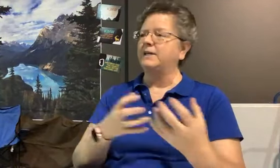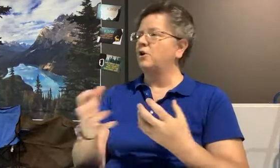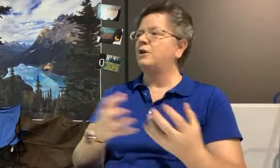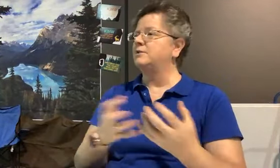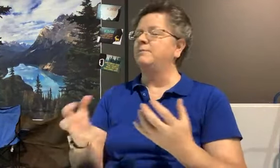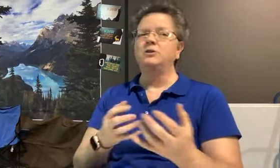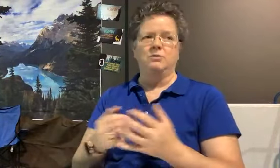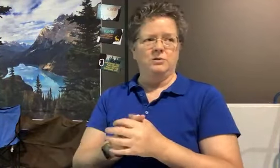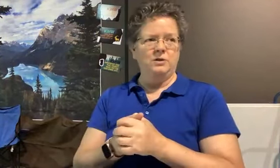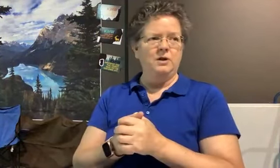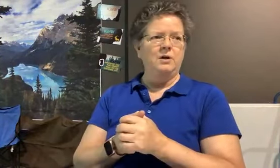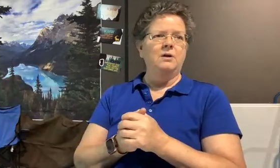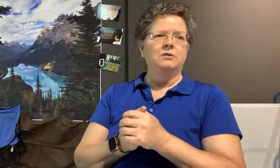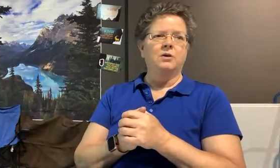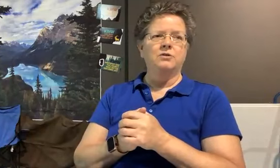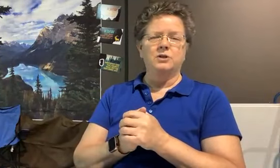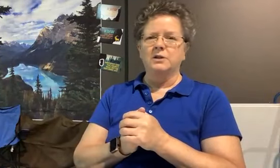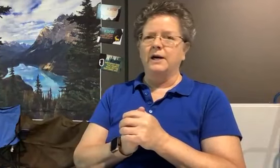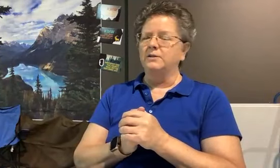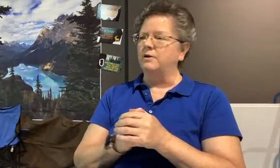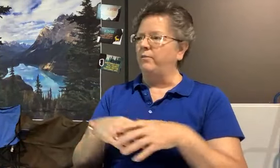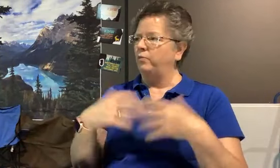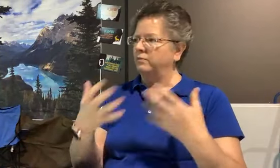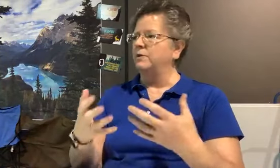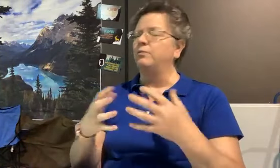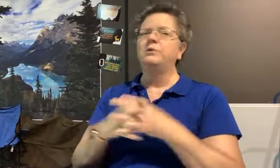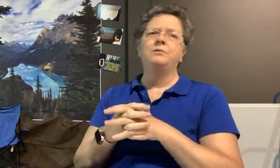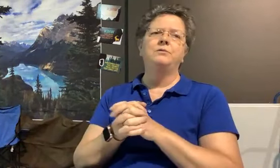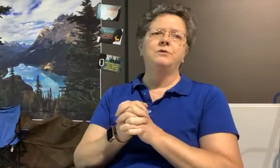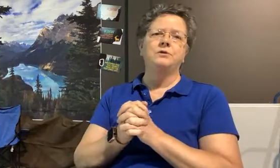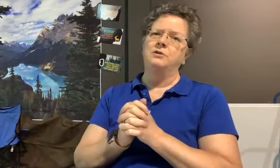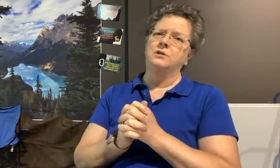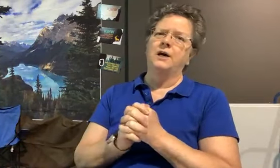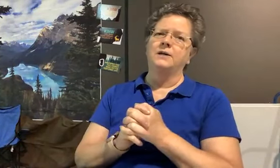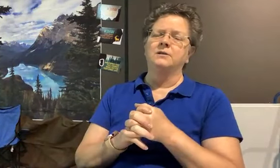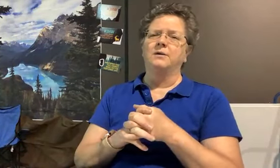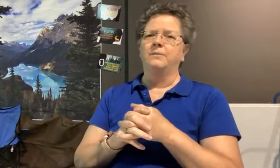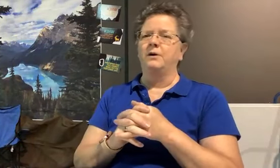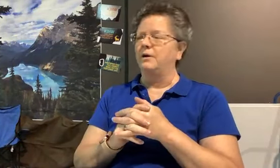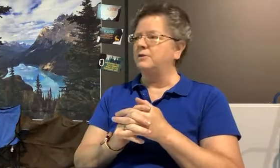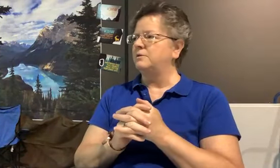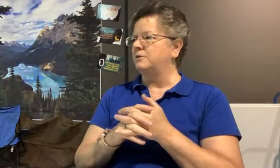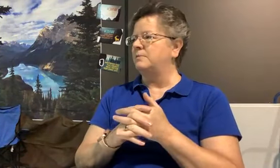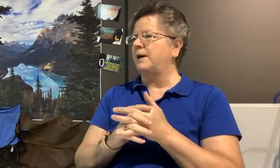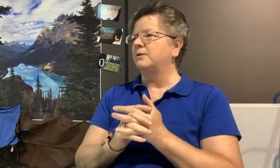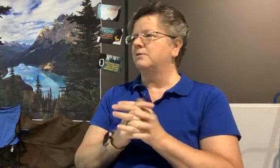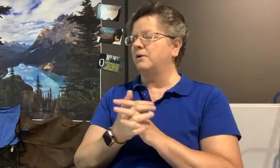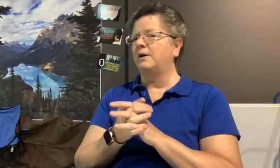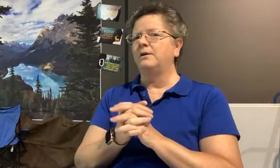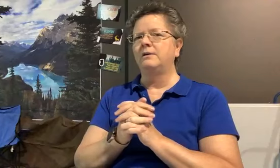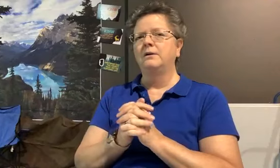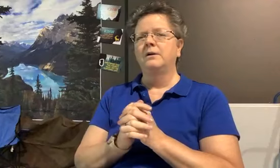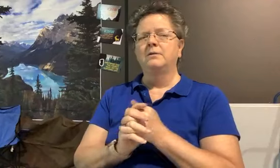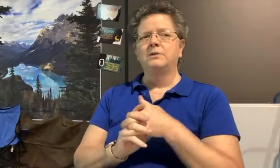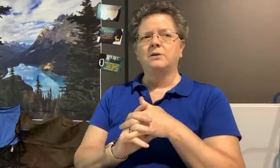that's caused some issues. So she's got some wounds, she's got some spot on her lung,